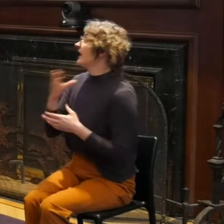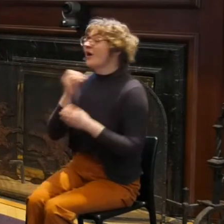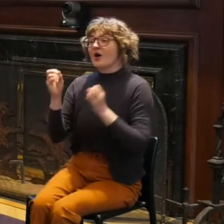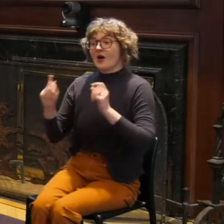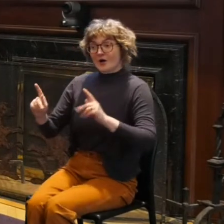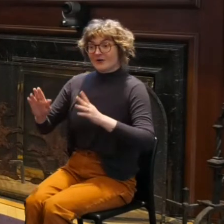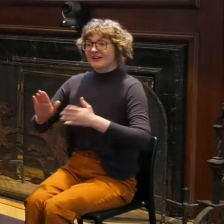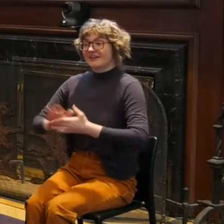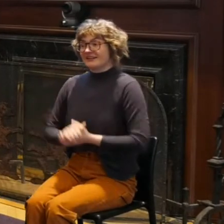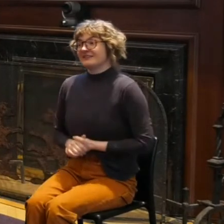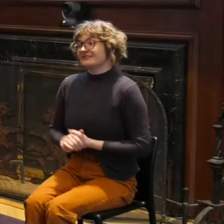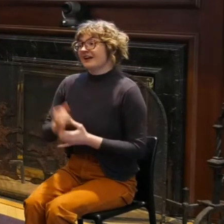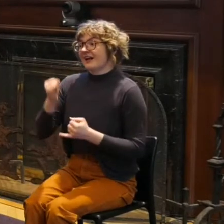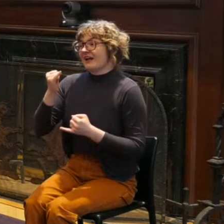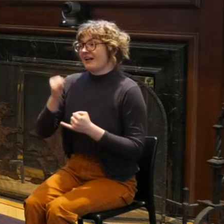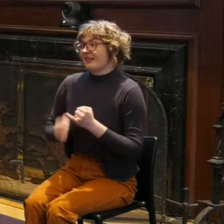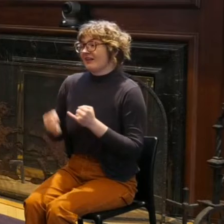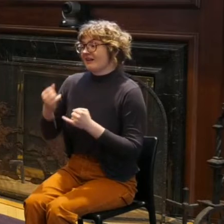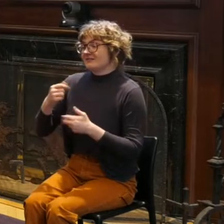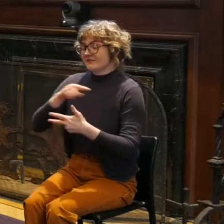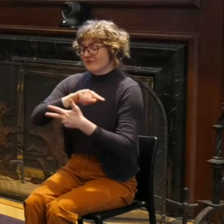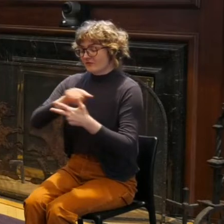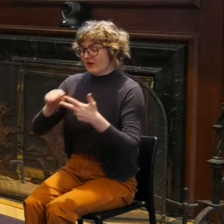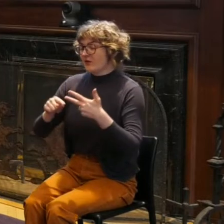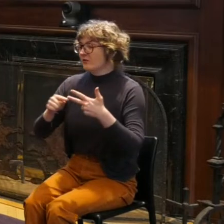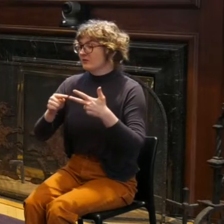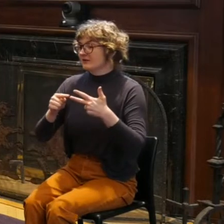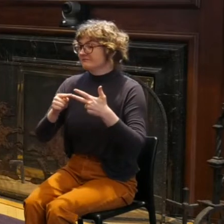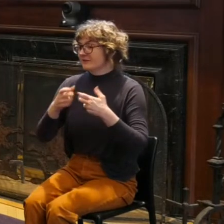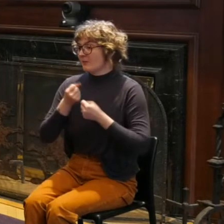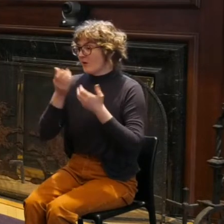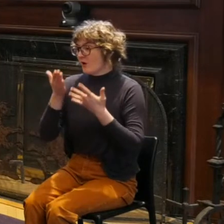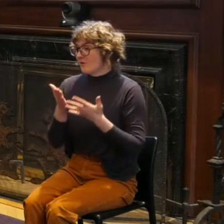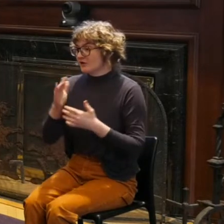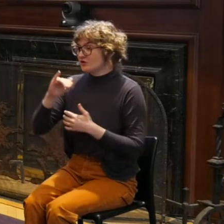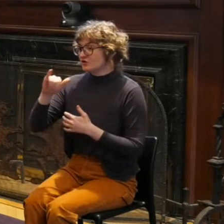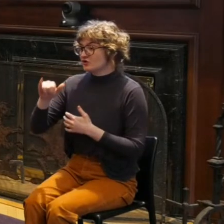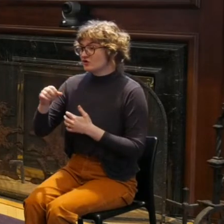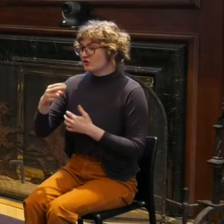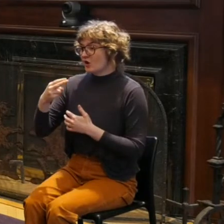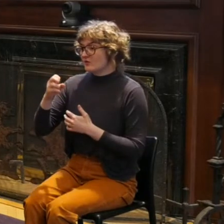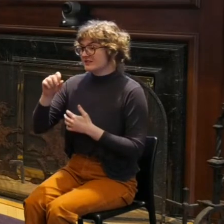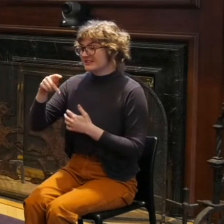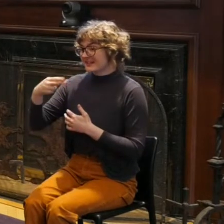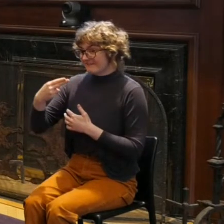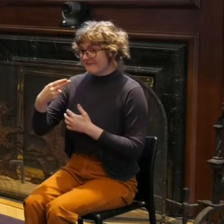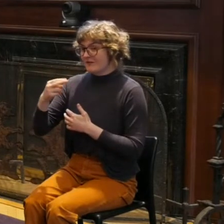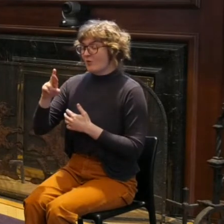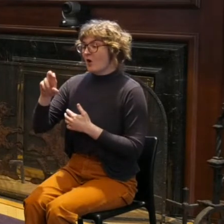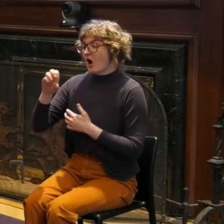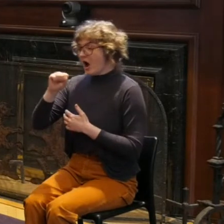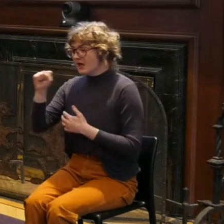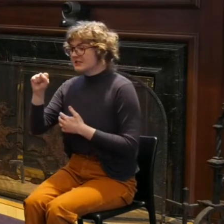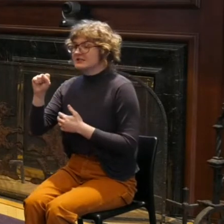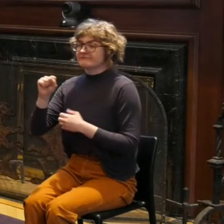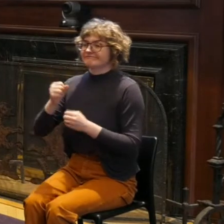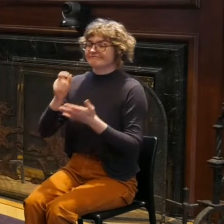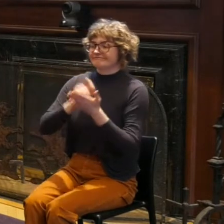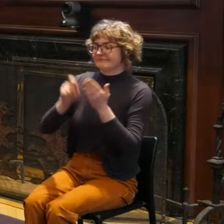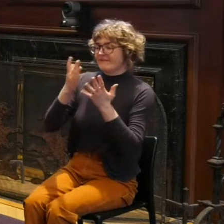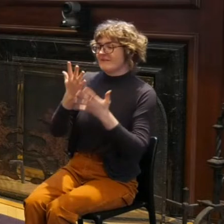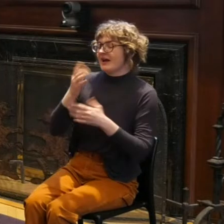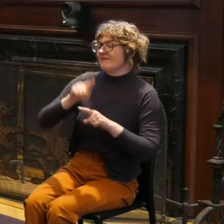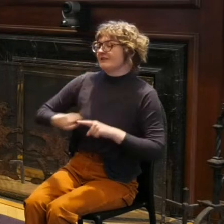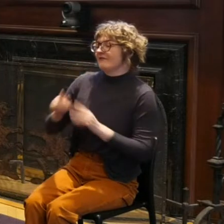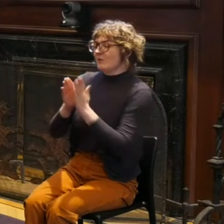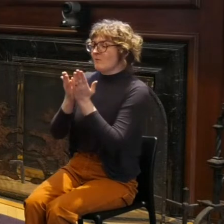Okay, so the last of our three leading poets is Joseph Ross. Joe Ross is the author of 5 books of